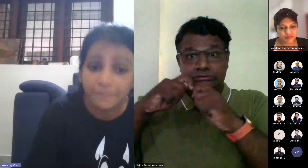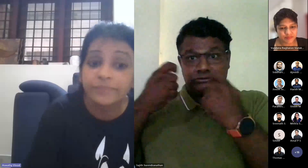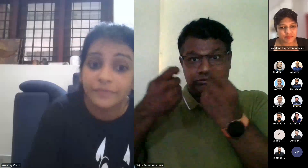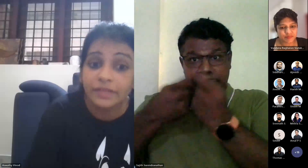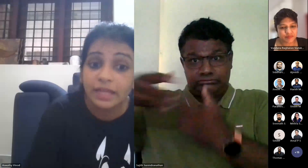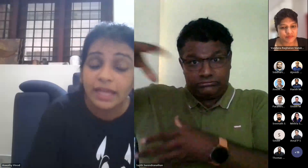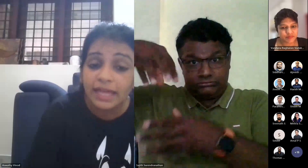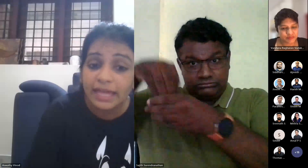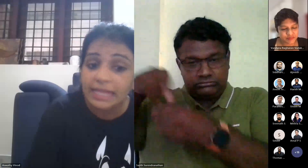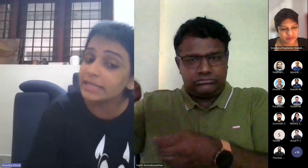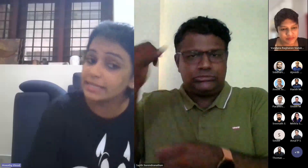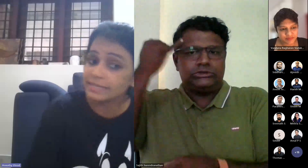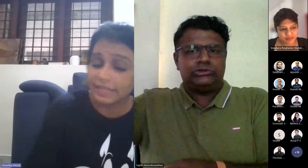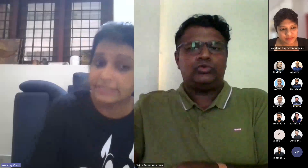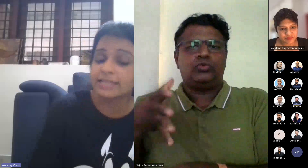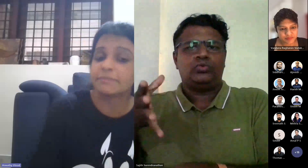DAAD.